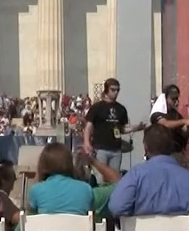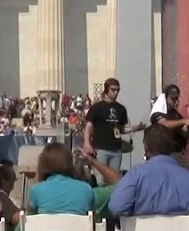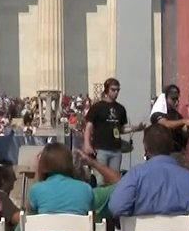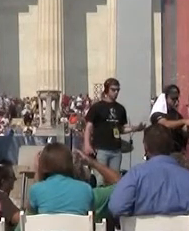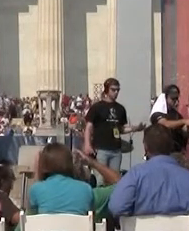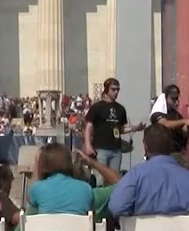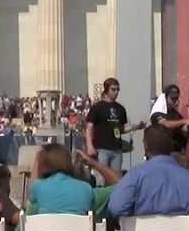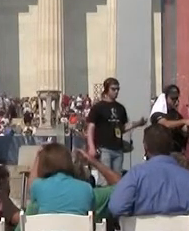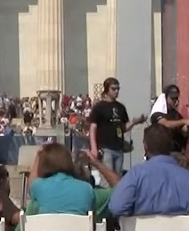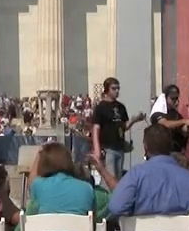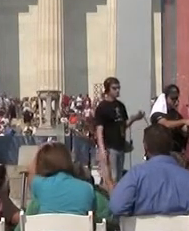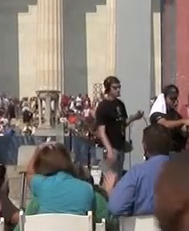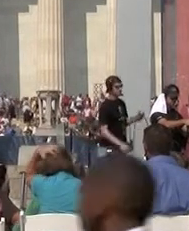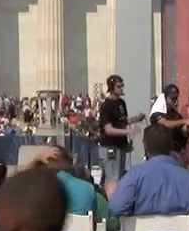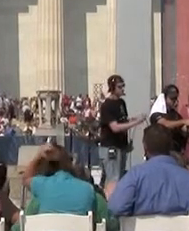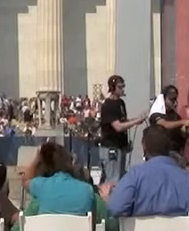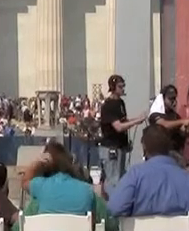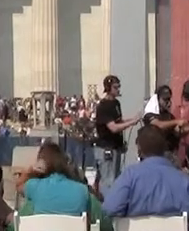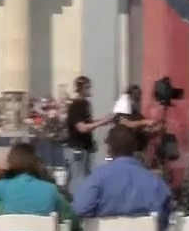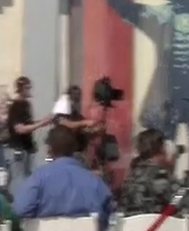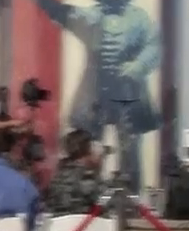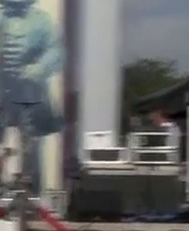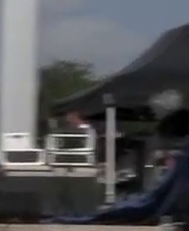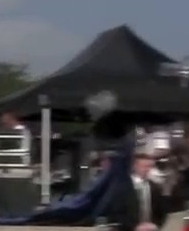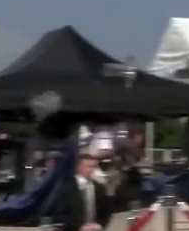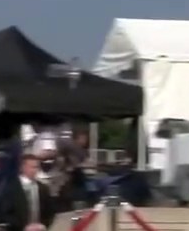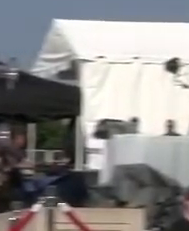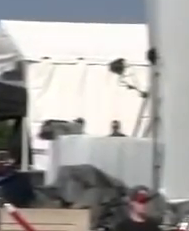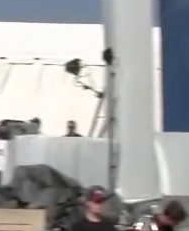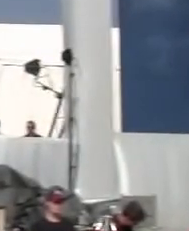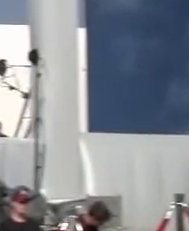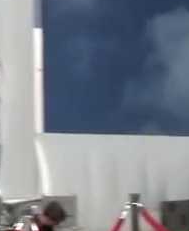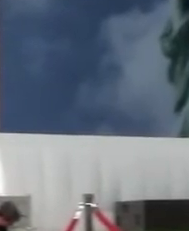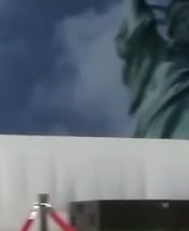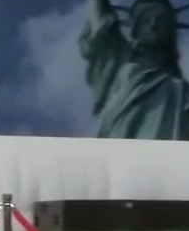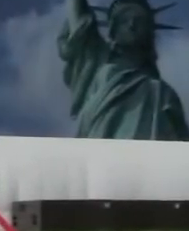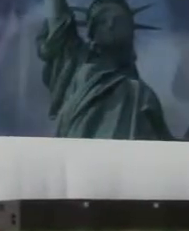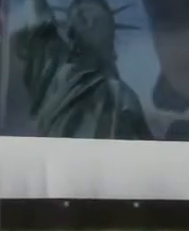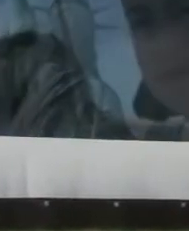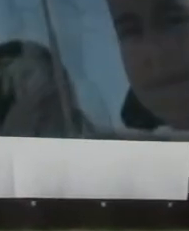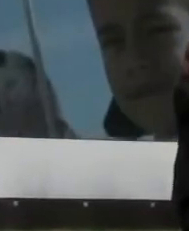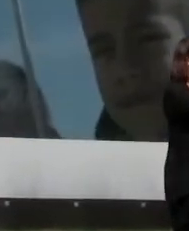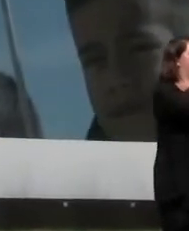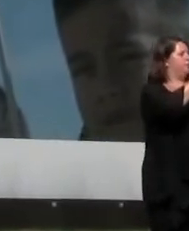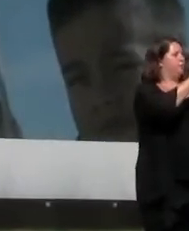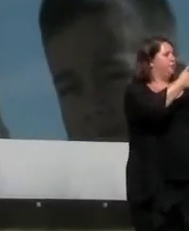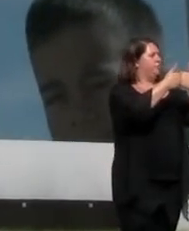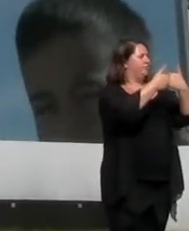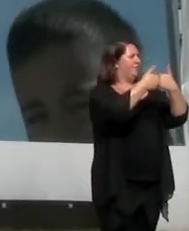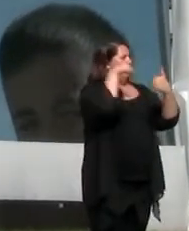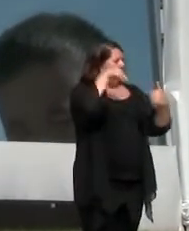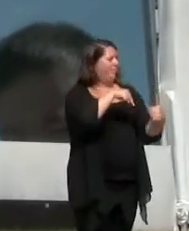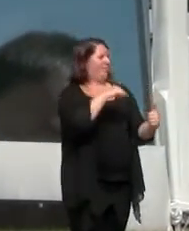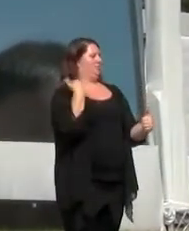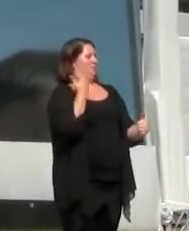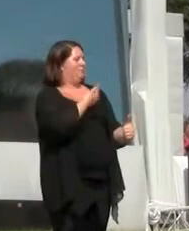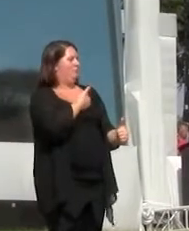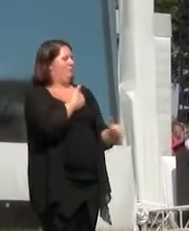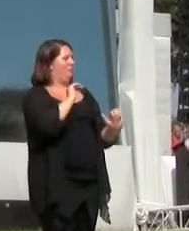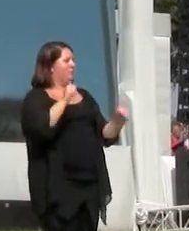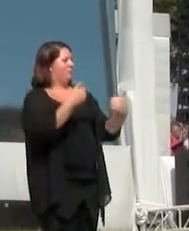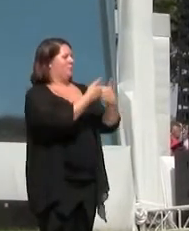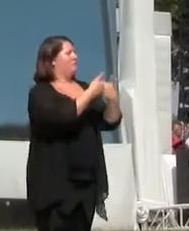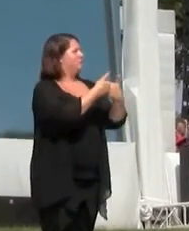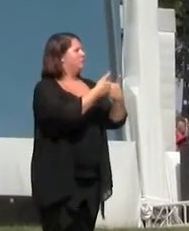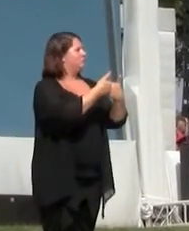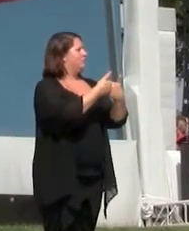merely the one that steps up to the seemingly insurmountable challenge. This is our challenge.